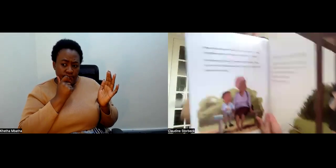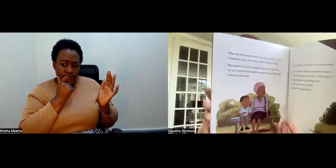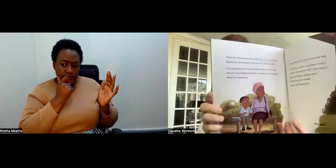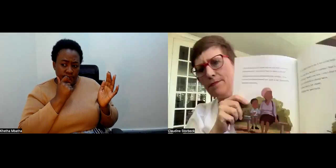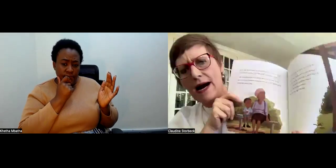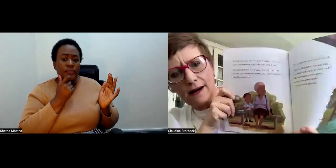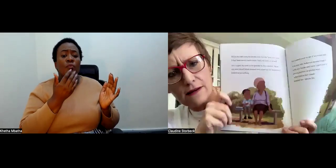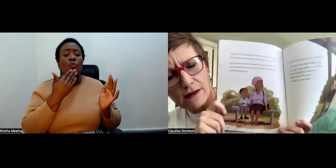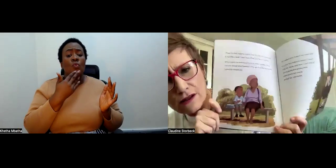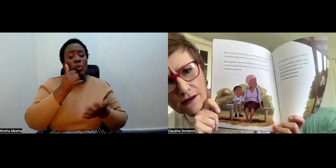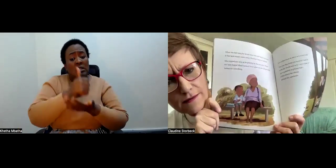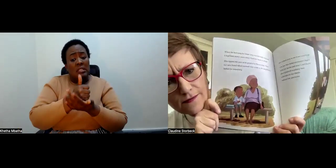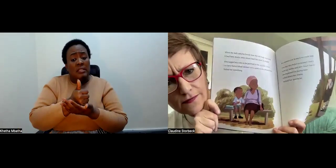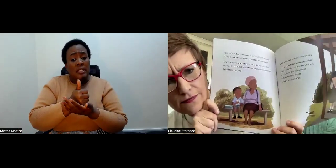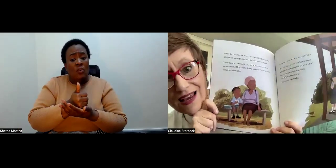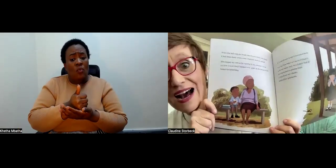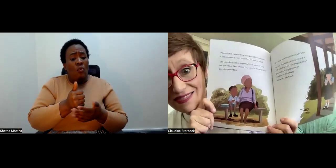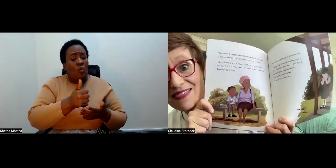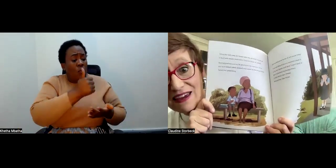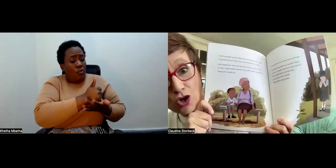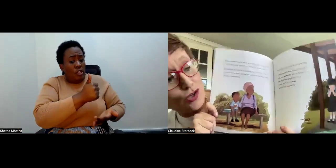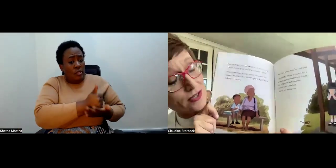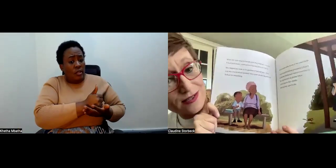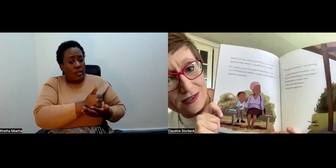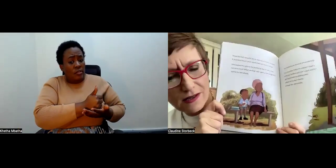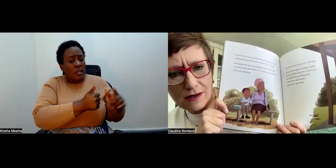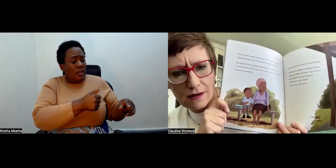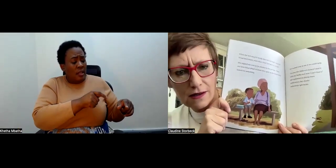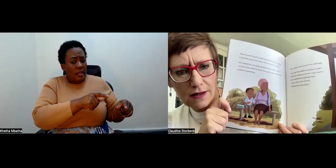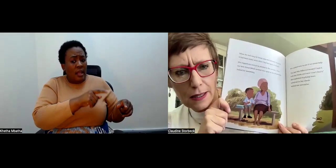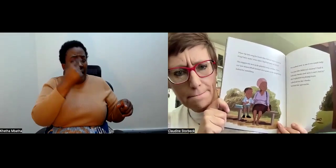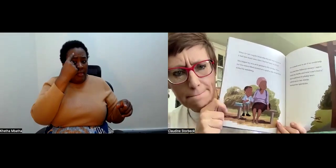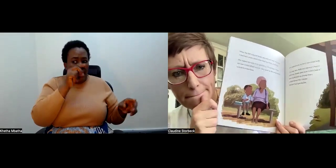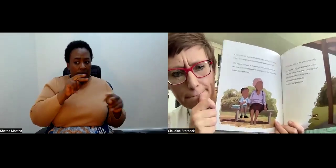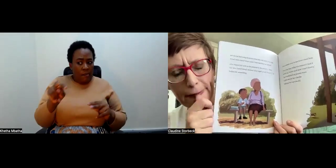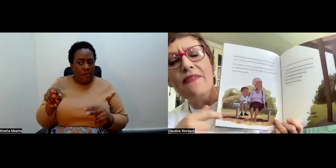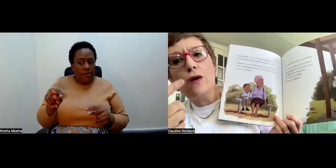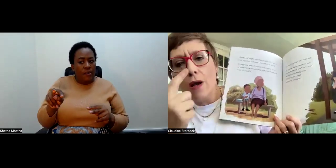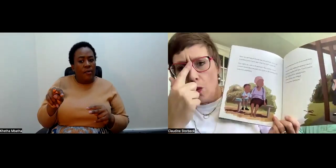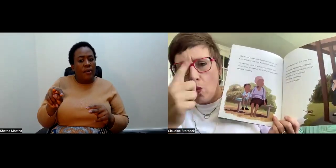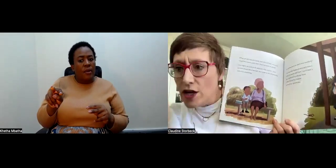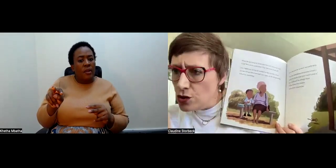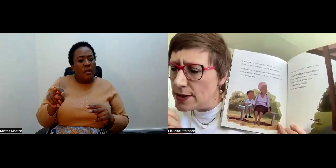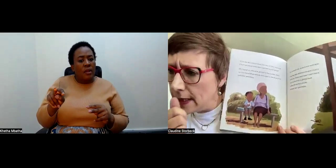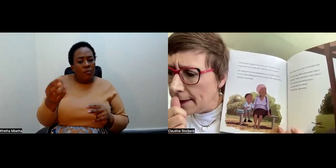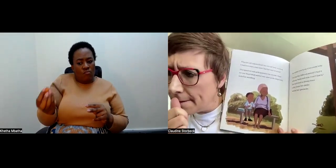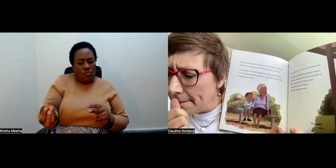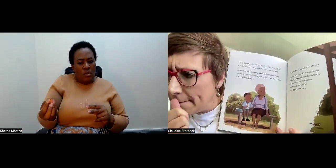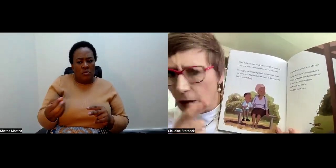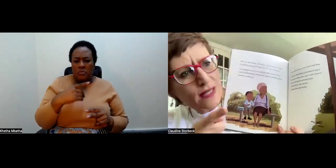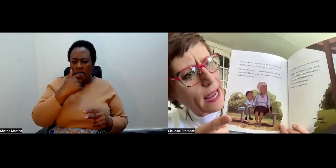sitting on the chair nearby? I think they've noticed. And then what do you